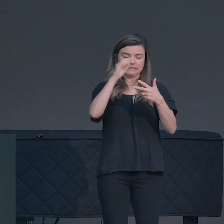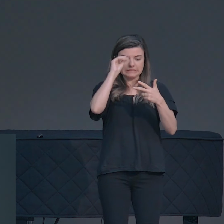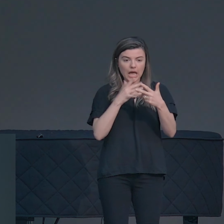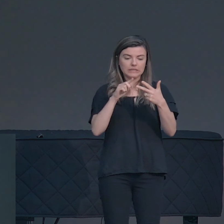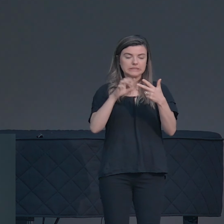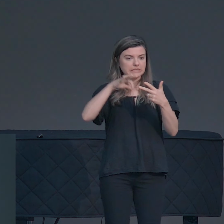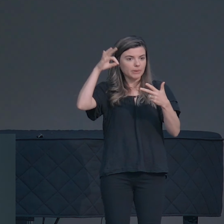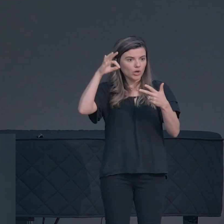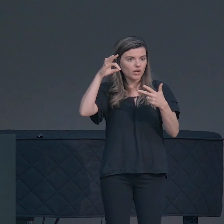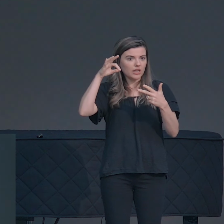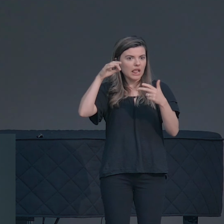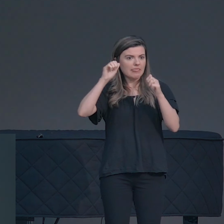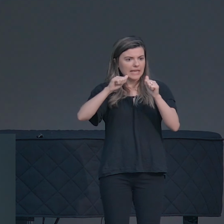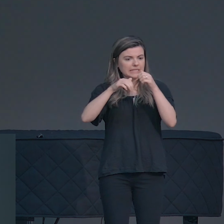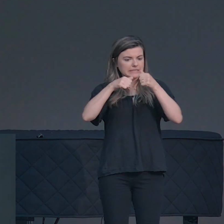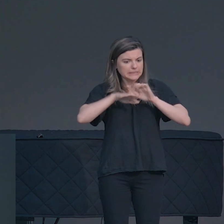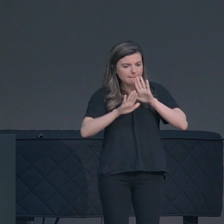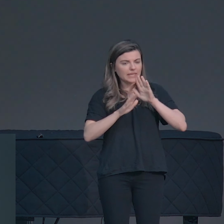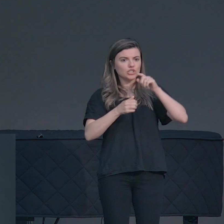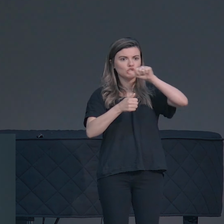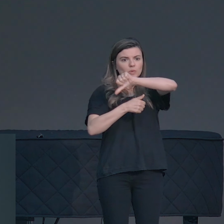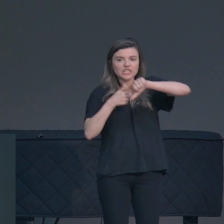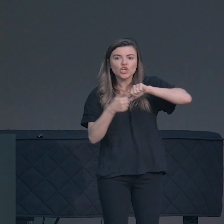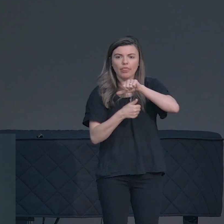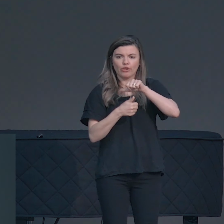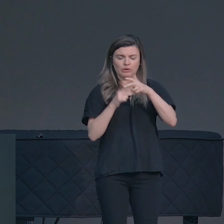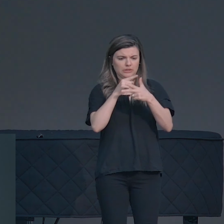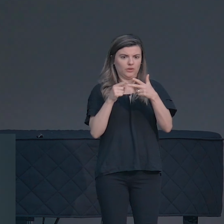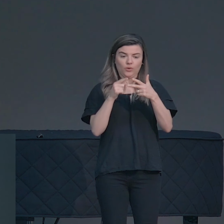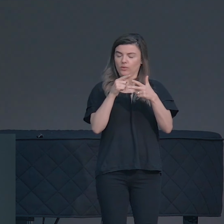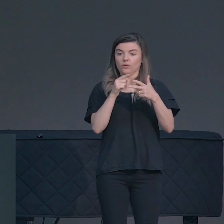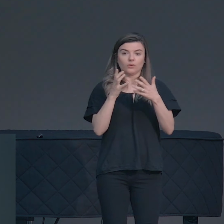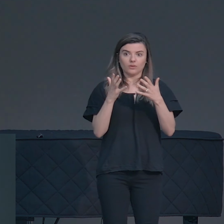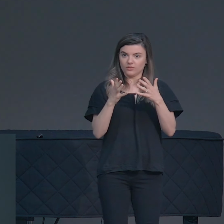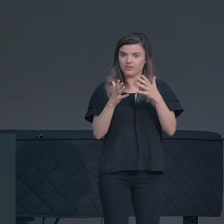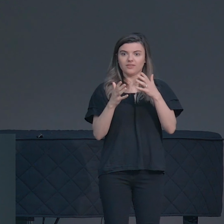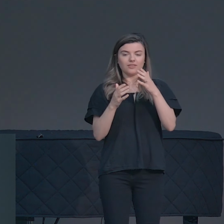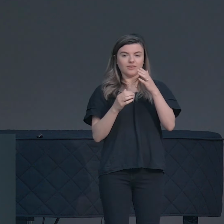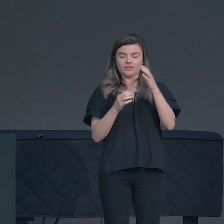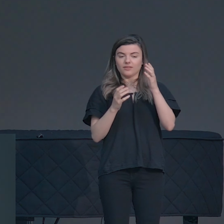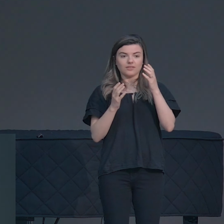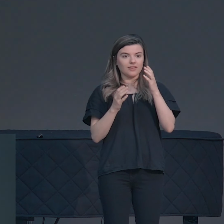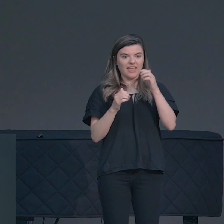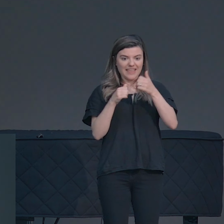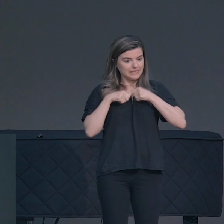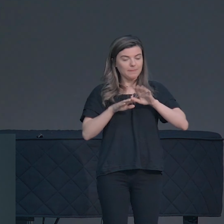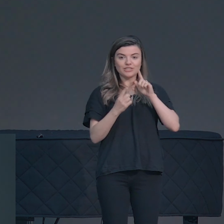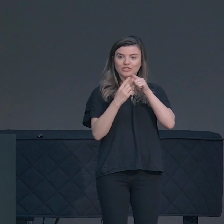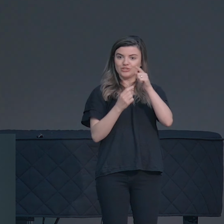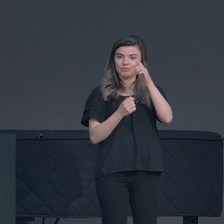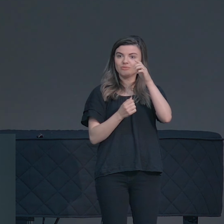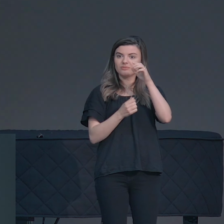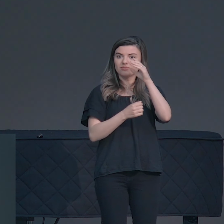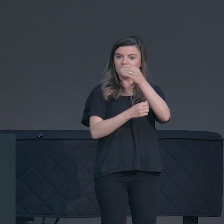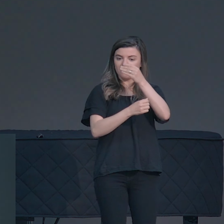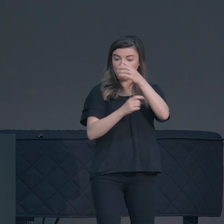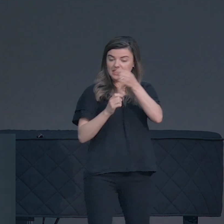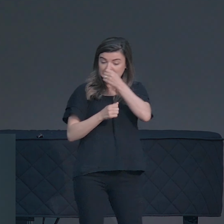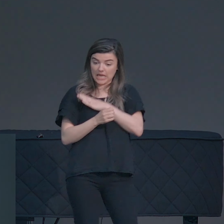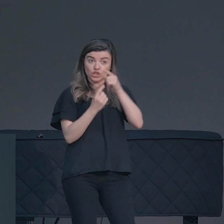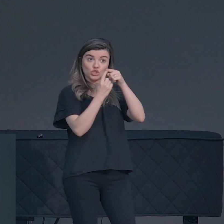submit to the other's will. And that submission of the Son to the Father